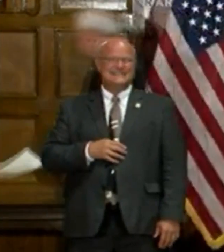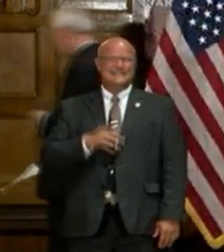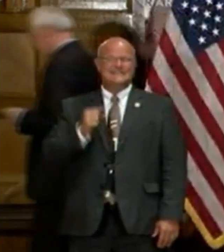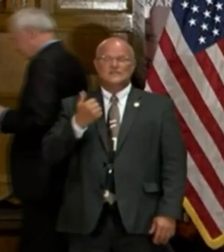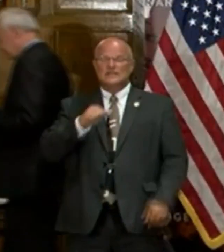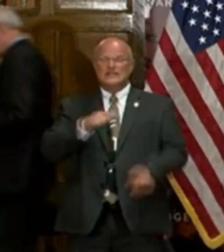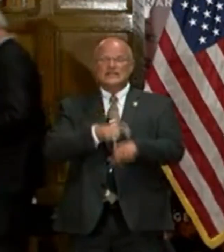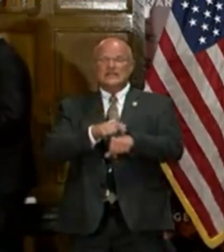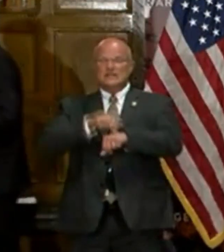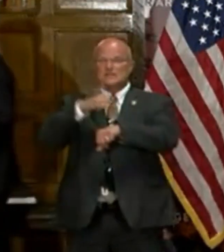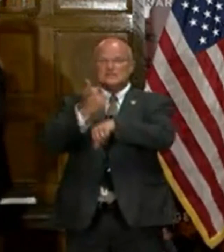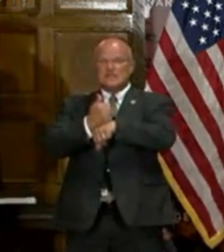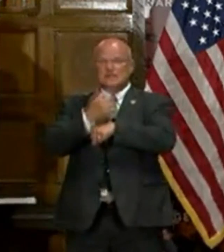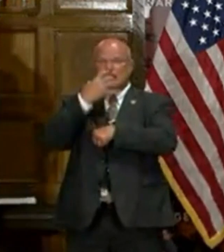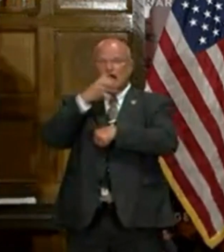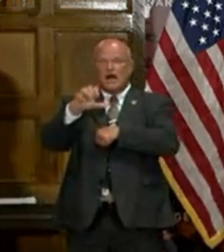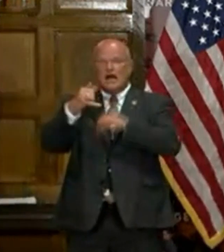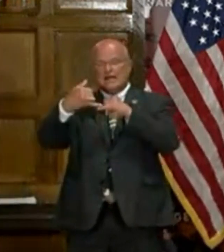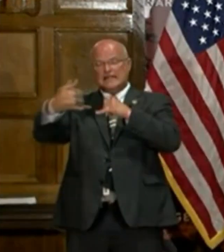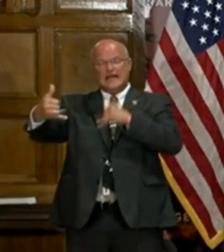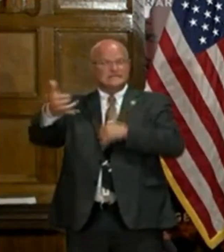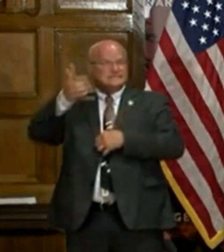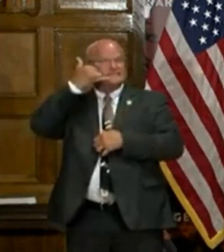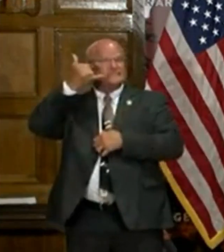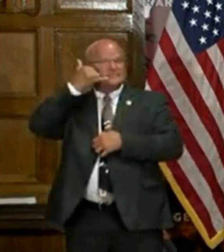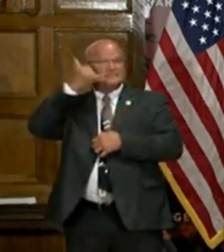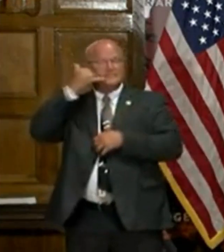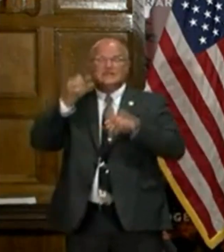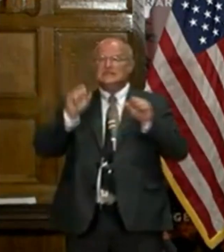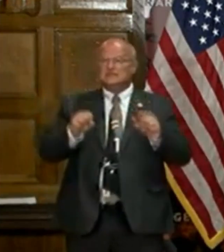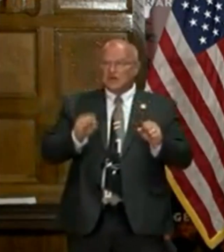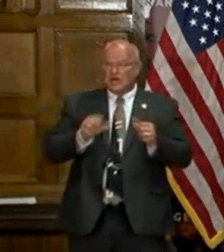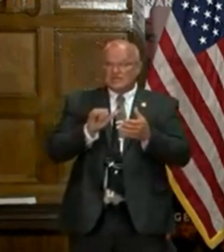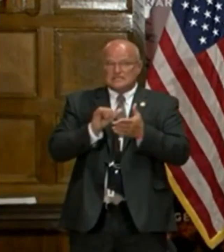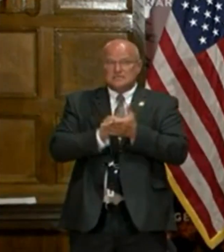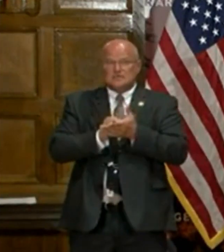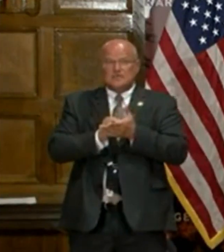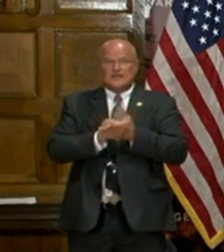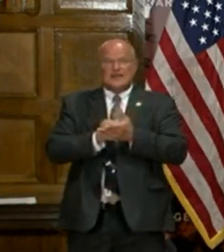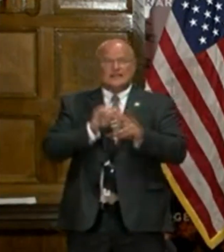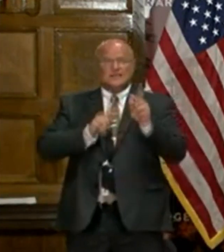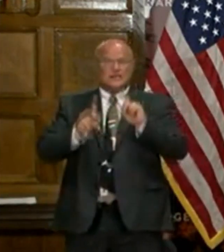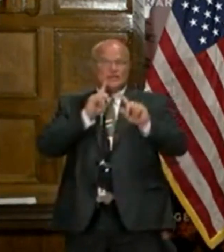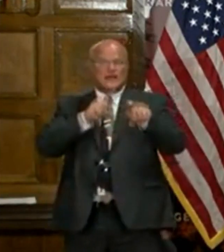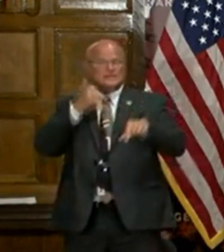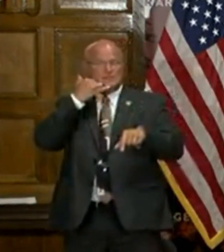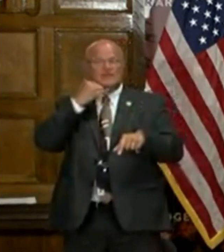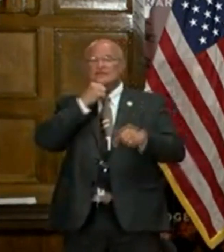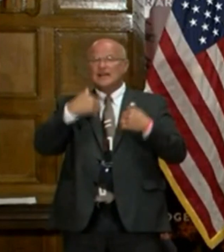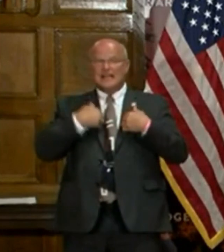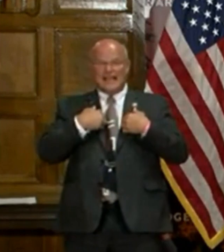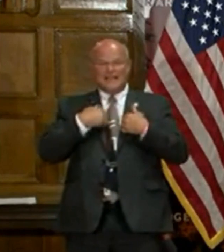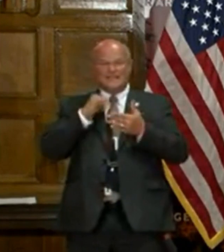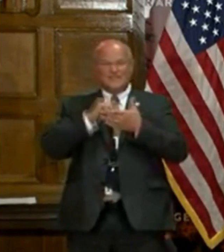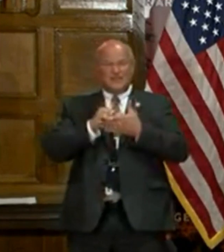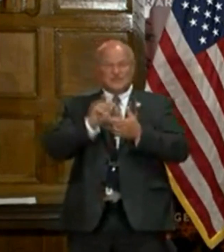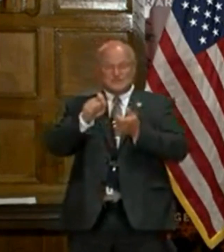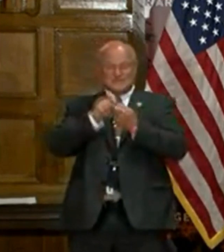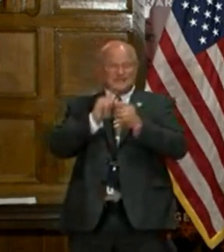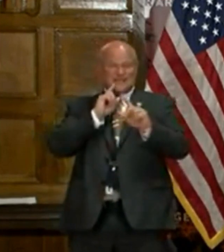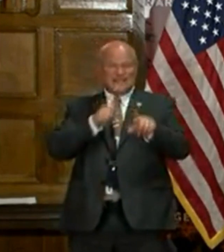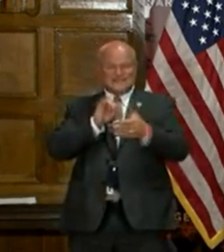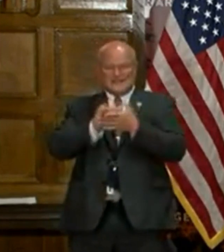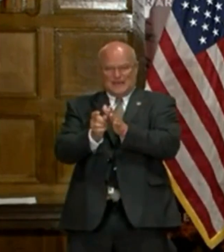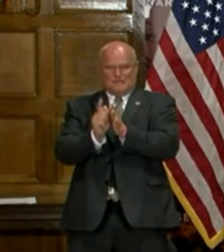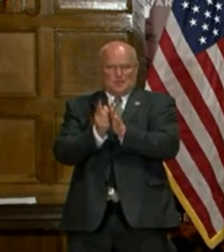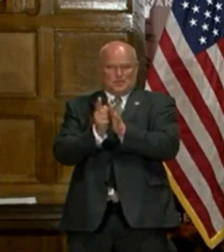So anytime you set up a hotline like that, it's very possible that those answering the call are not going to have the answer at